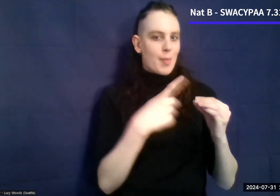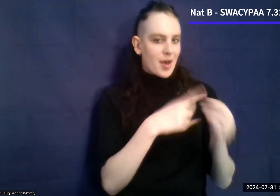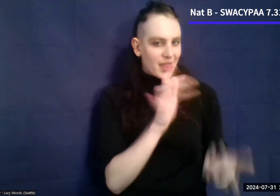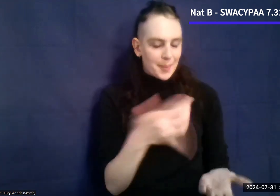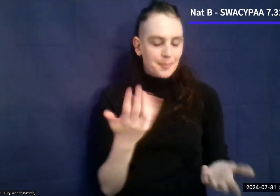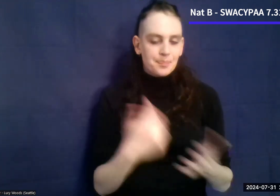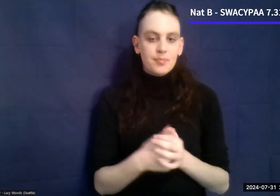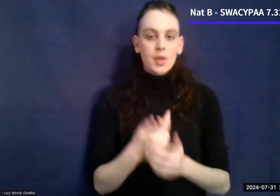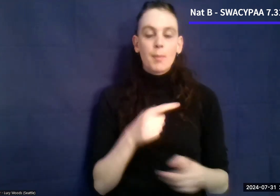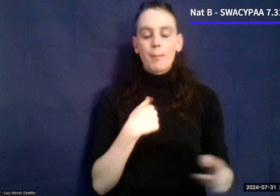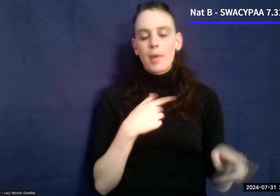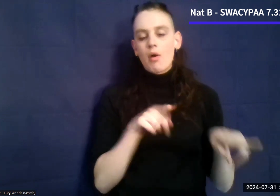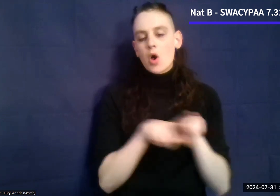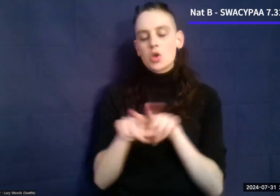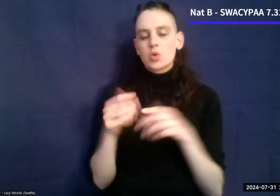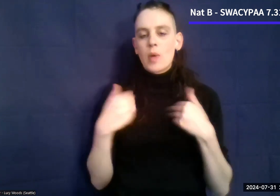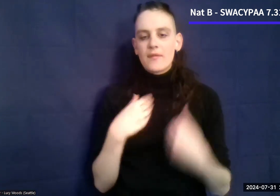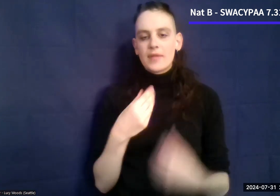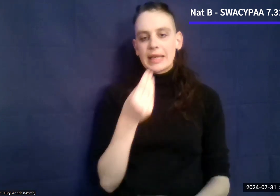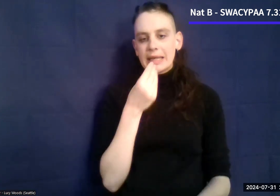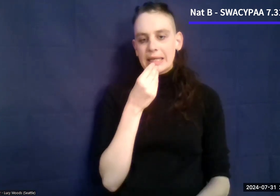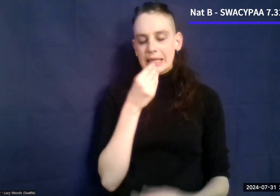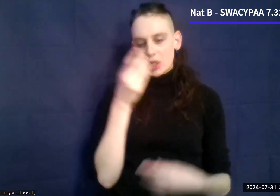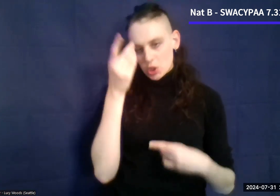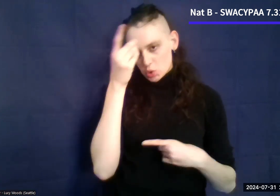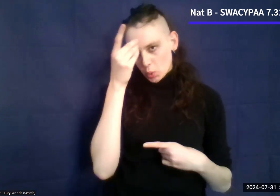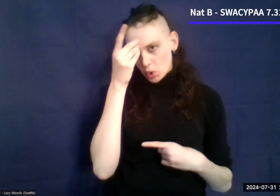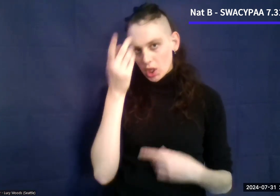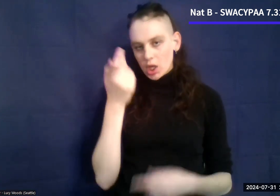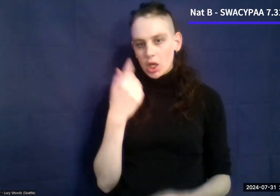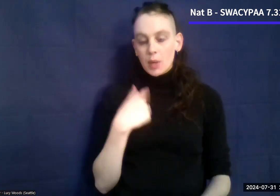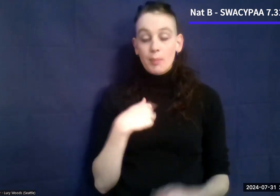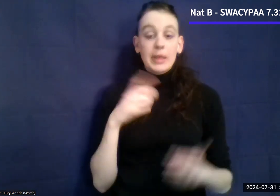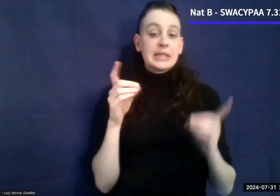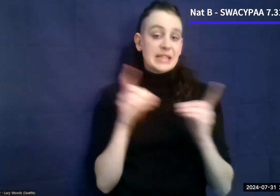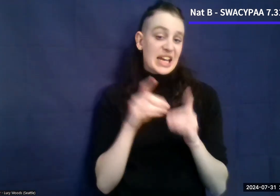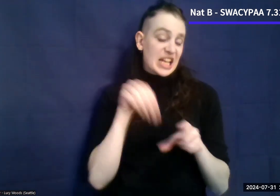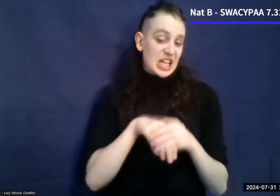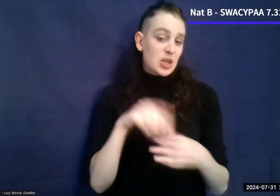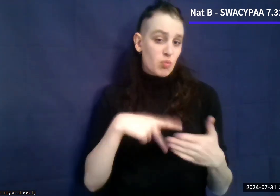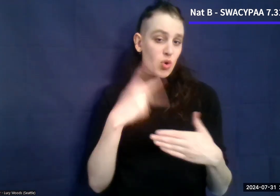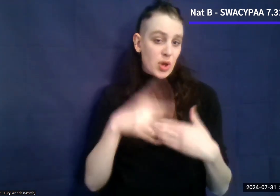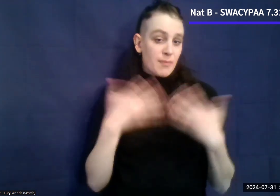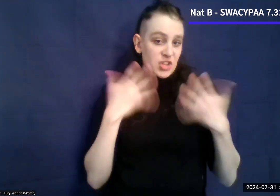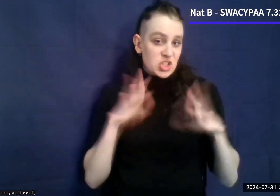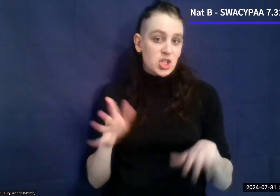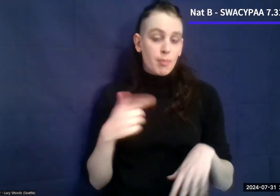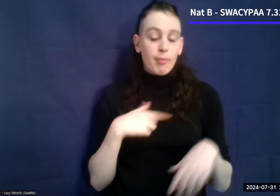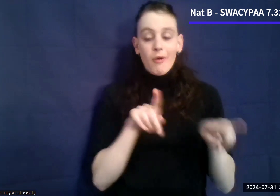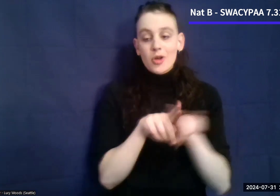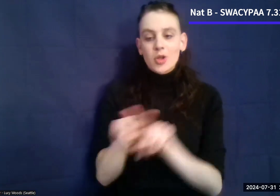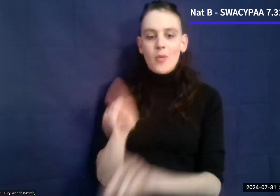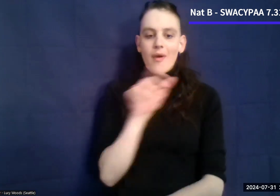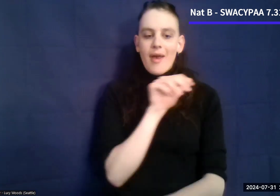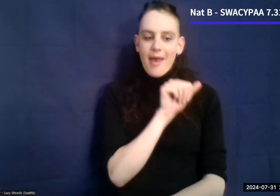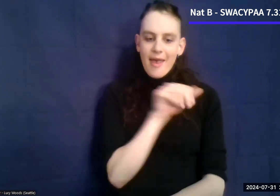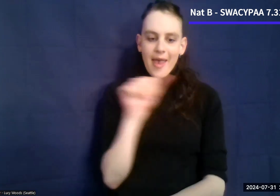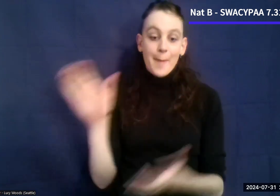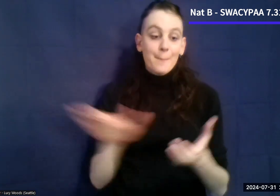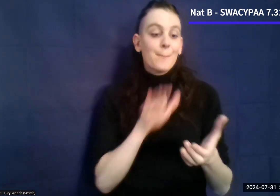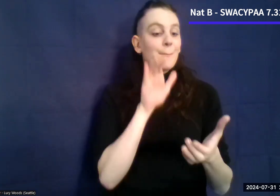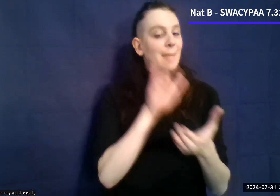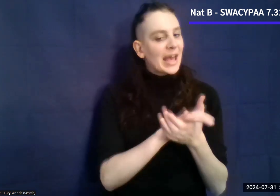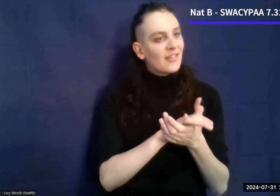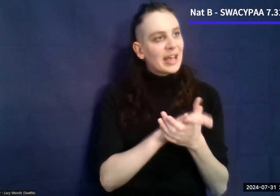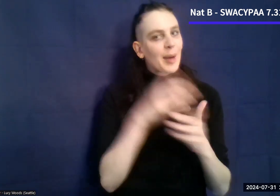an eating disorder, and I have dated in the program. I also got AA married and AA divorced.